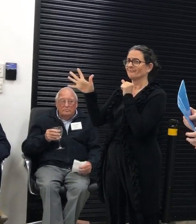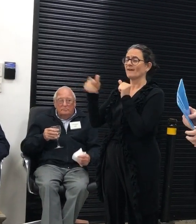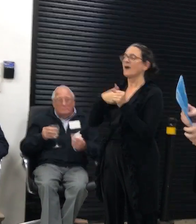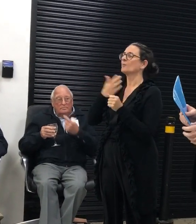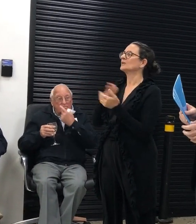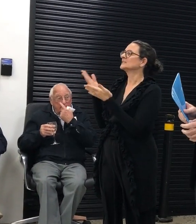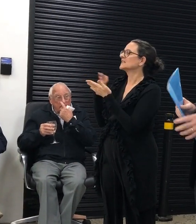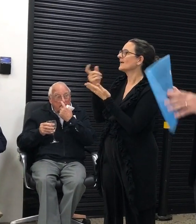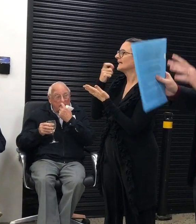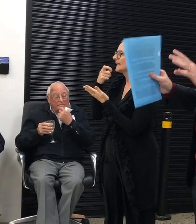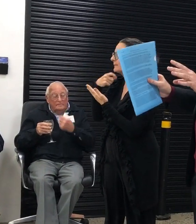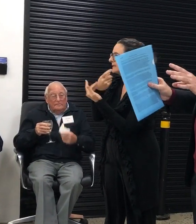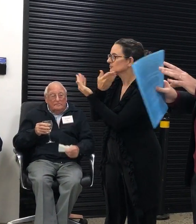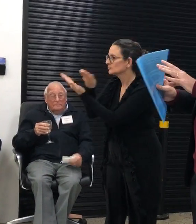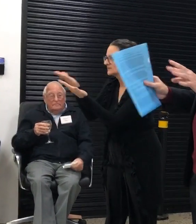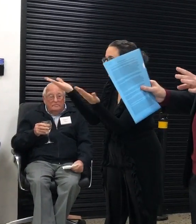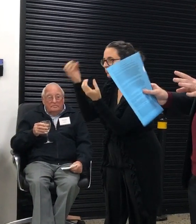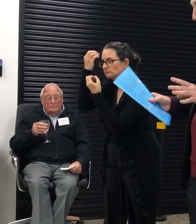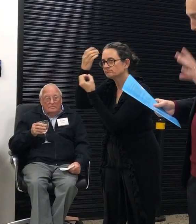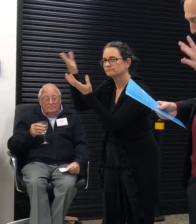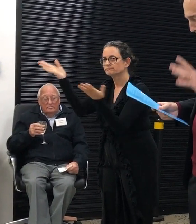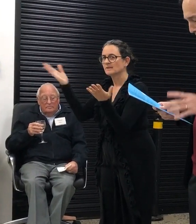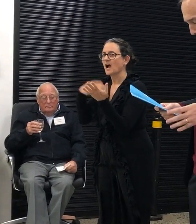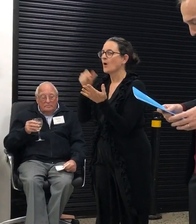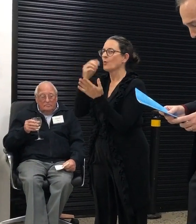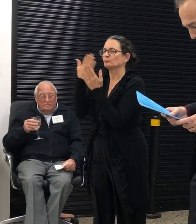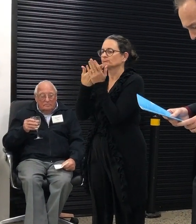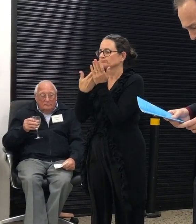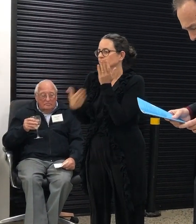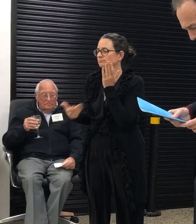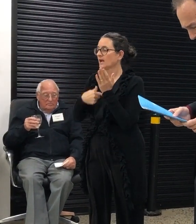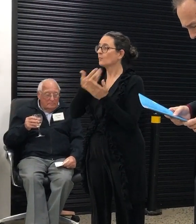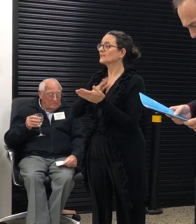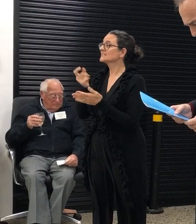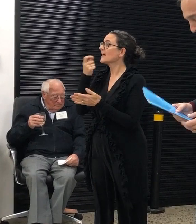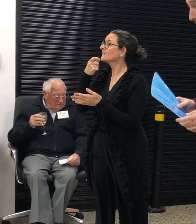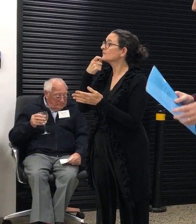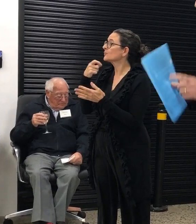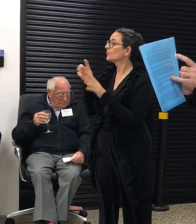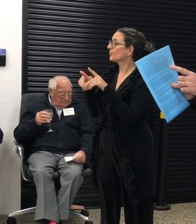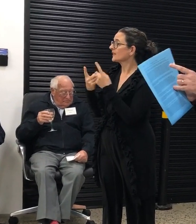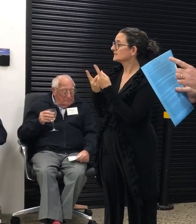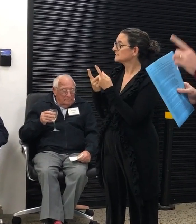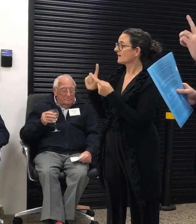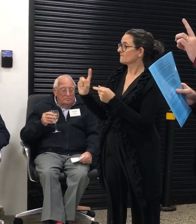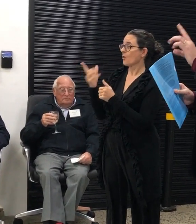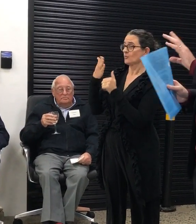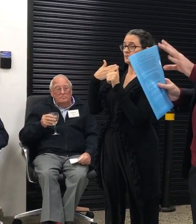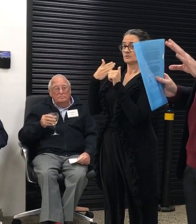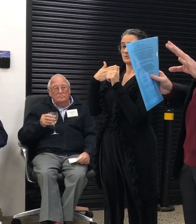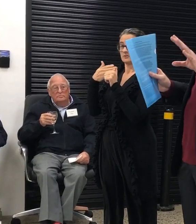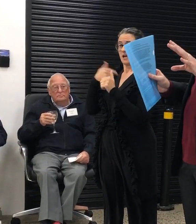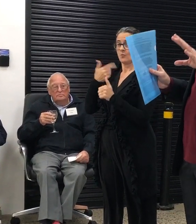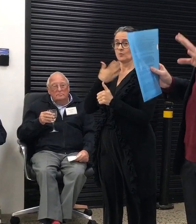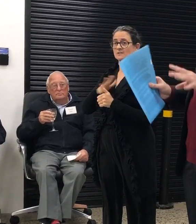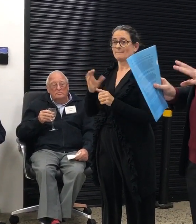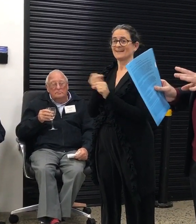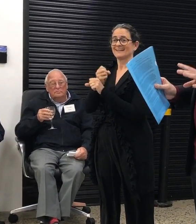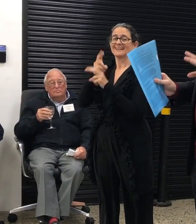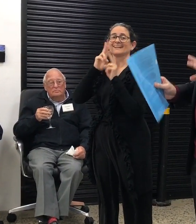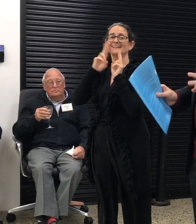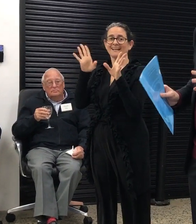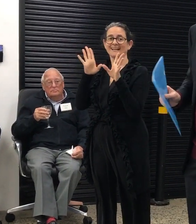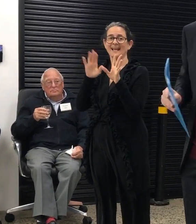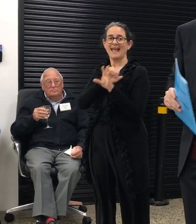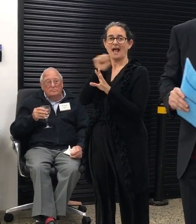that with you this evening. Just a little, I won't go on too long, but I do want to share a few things. Firstly, let me just clear up some things with the names